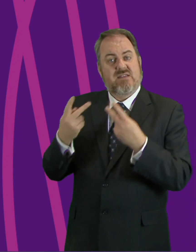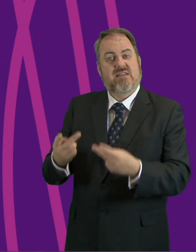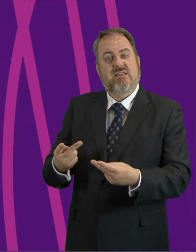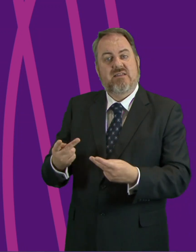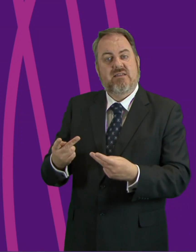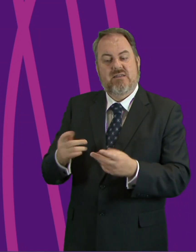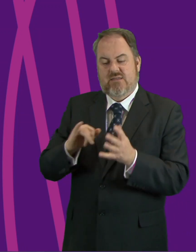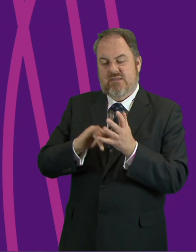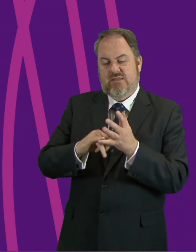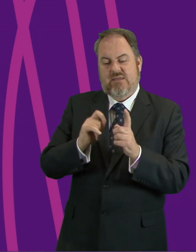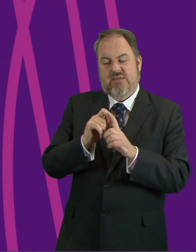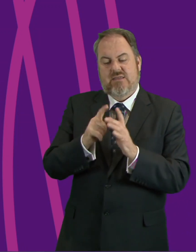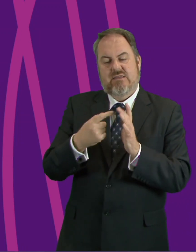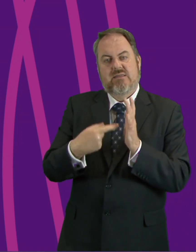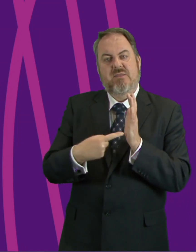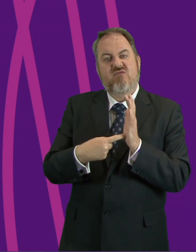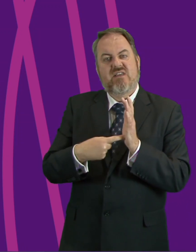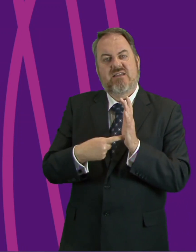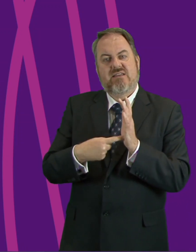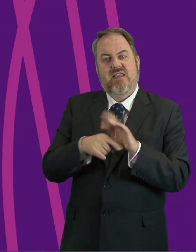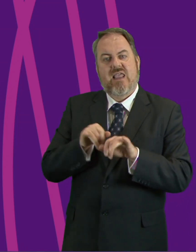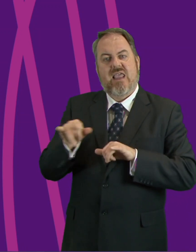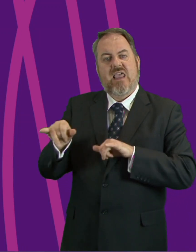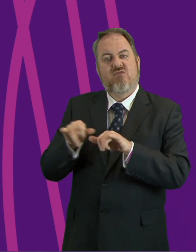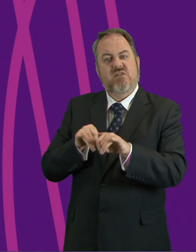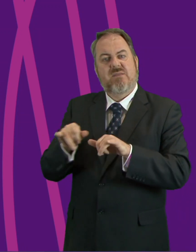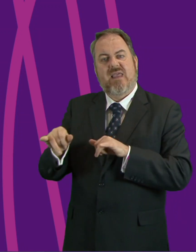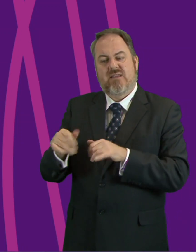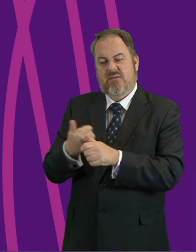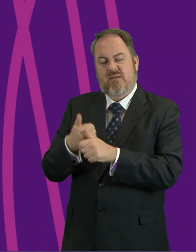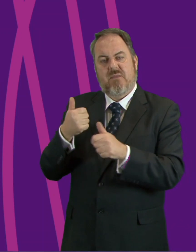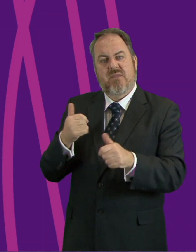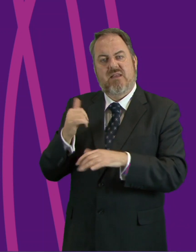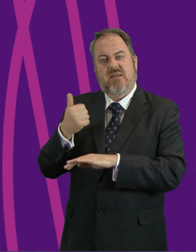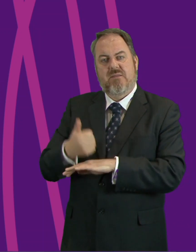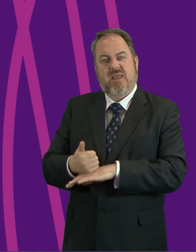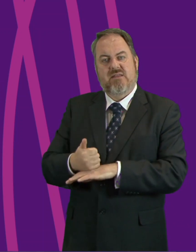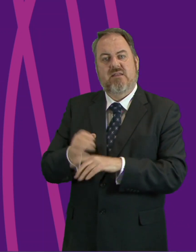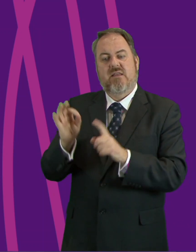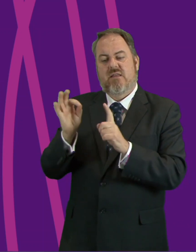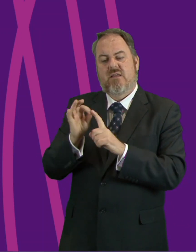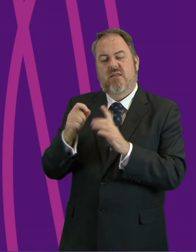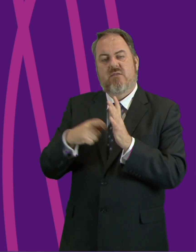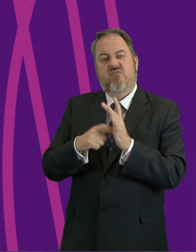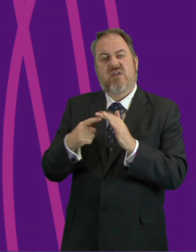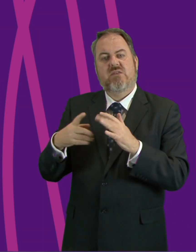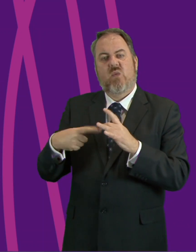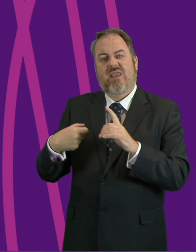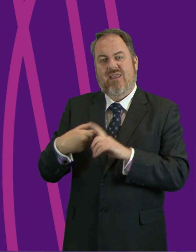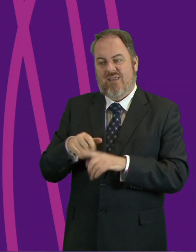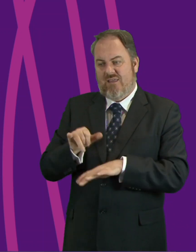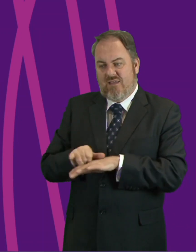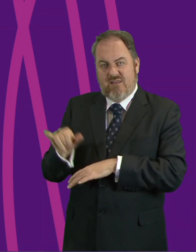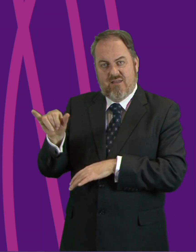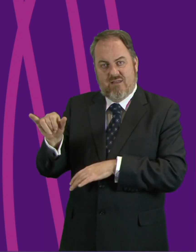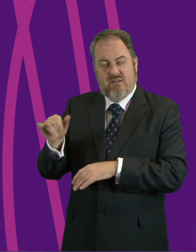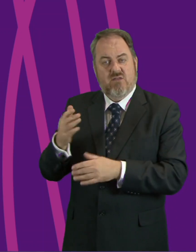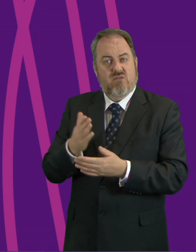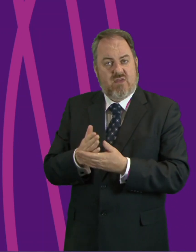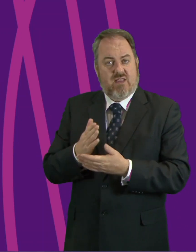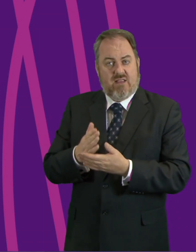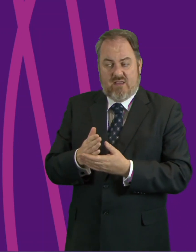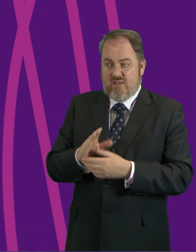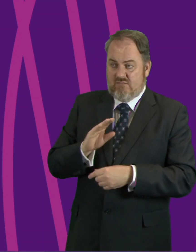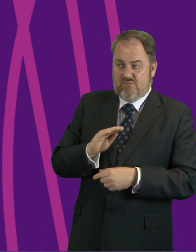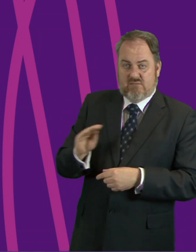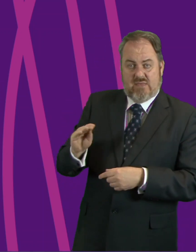Aerosystems in Prestwick, so I know how important this industry is, particularly to the Ayrshire economy. So perhaps Kenny Gibson